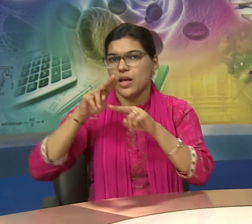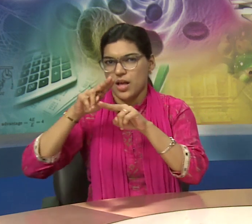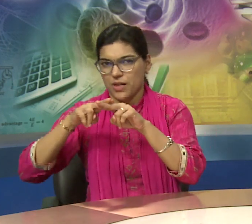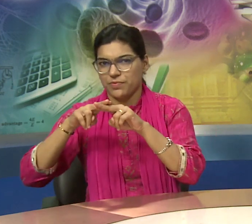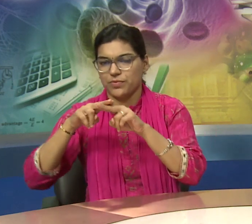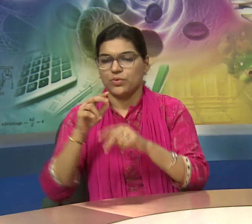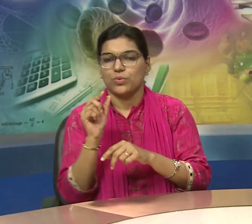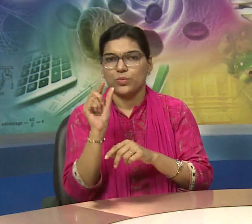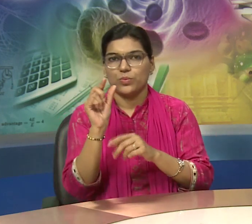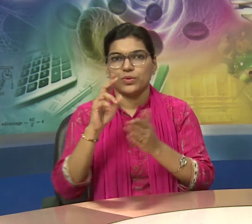computer